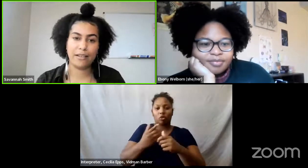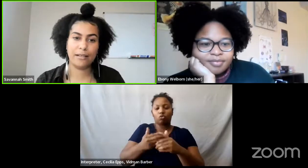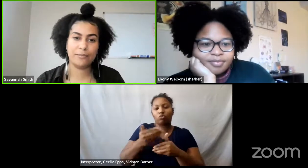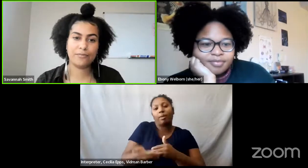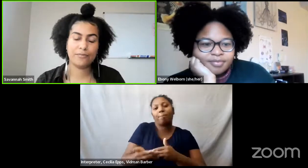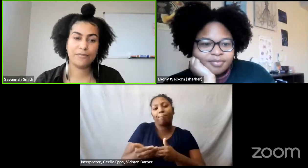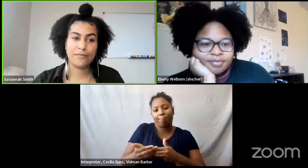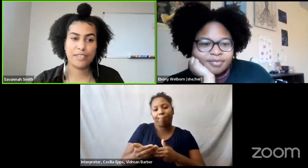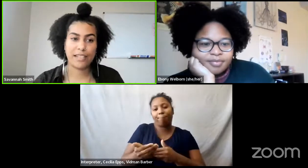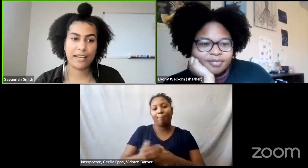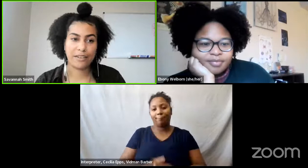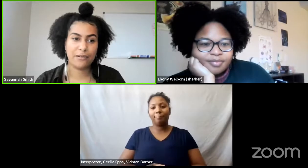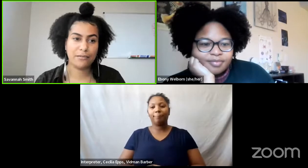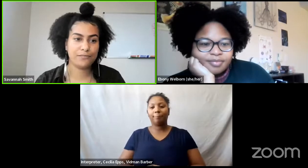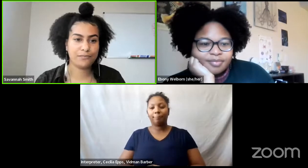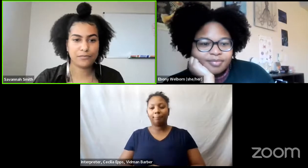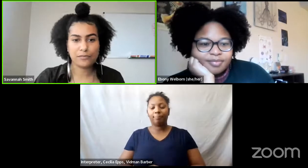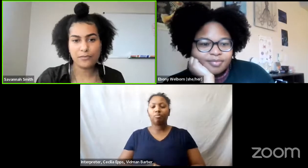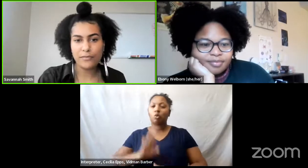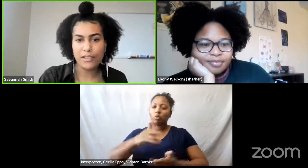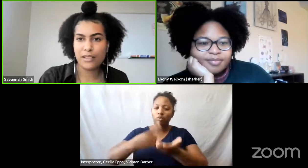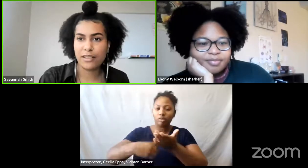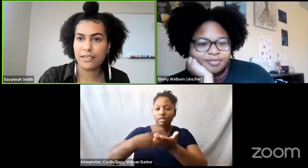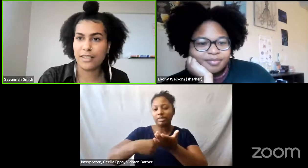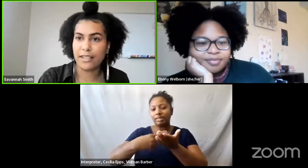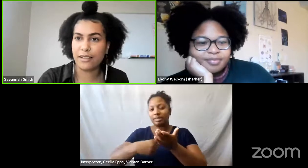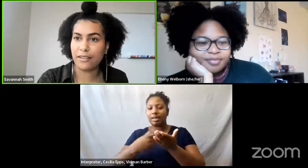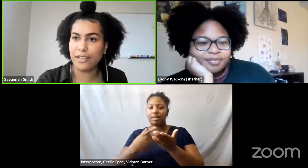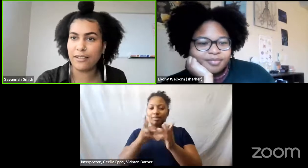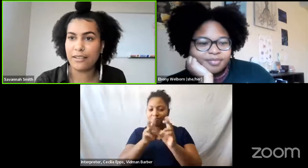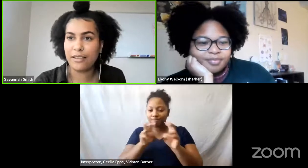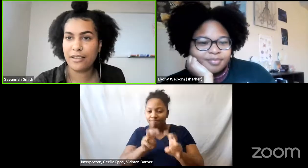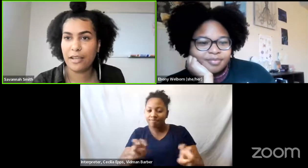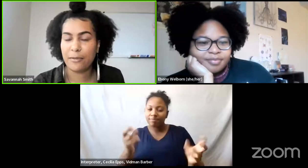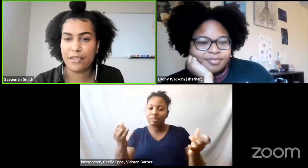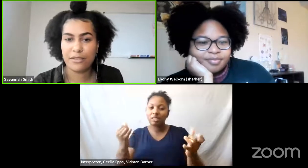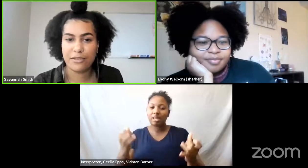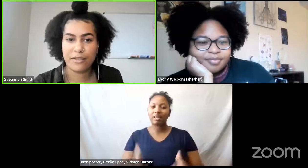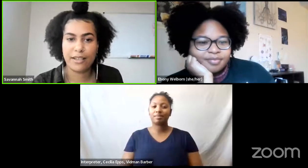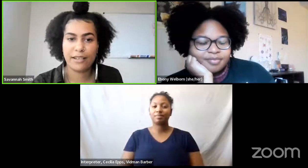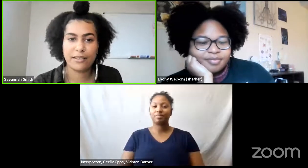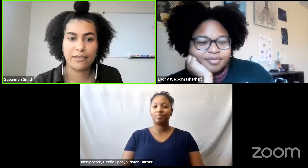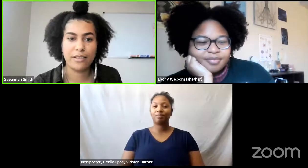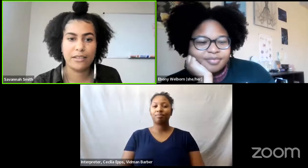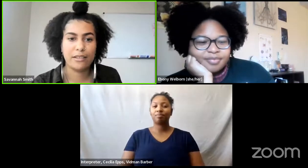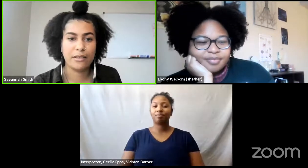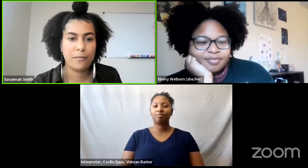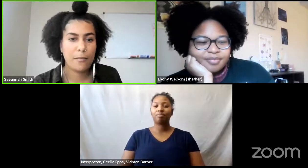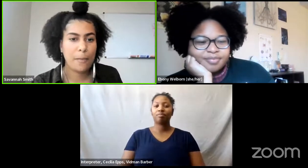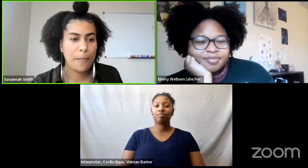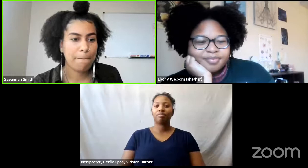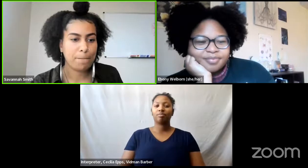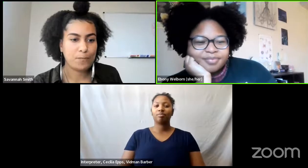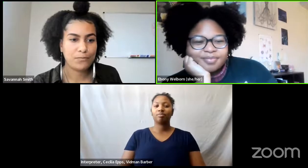that together here today, and I'll let Ebony introduce that